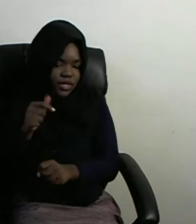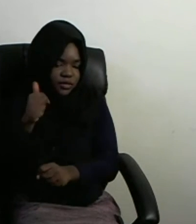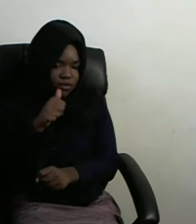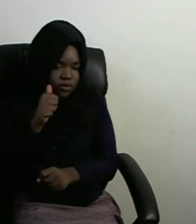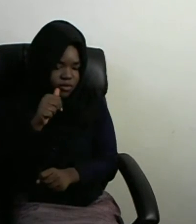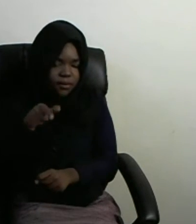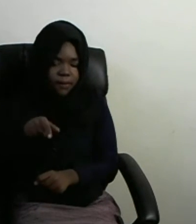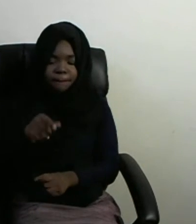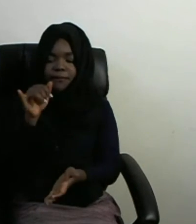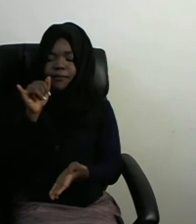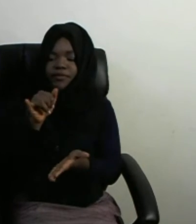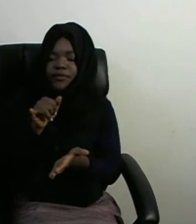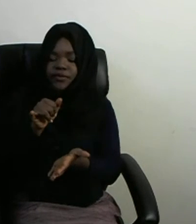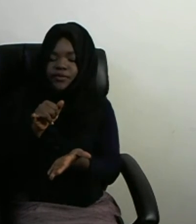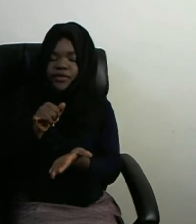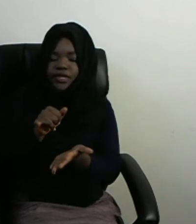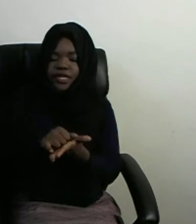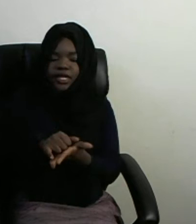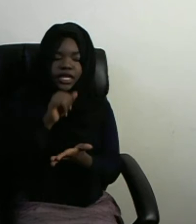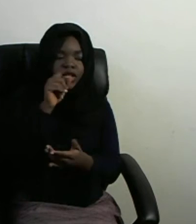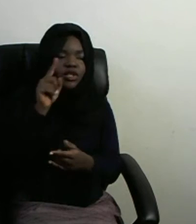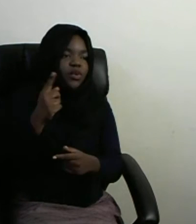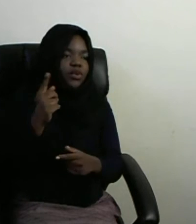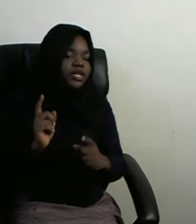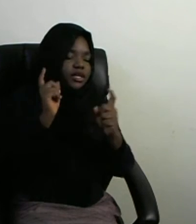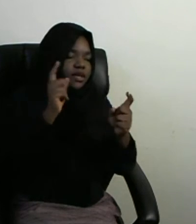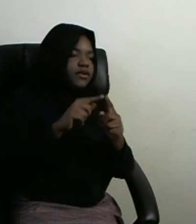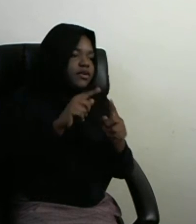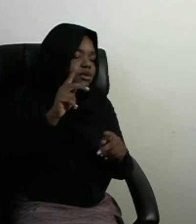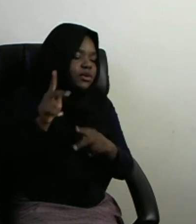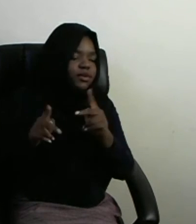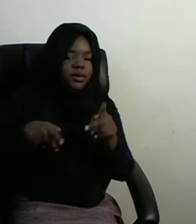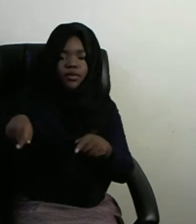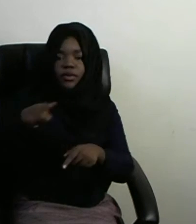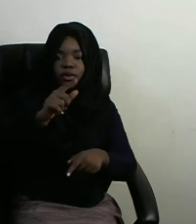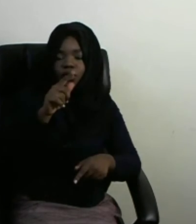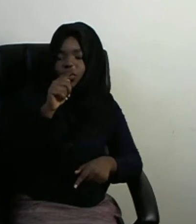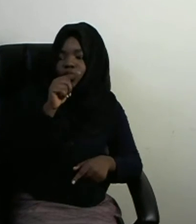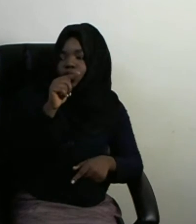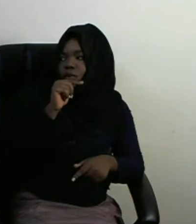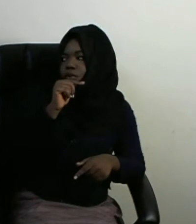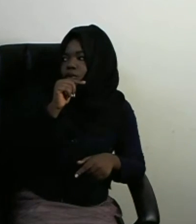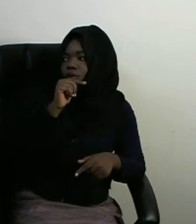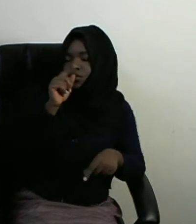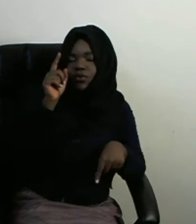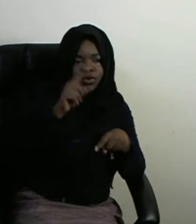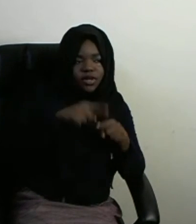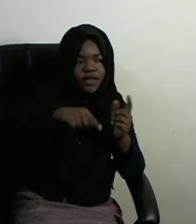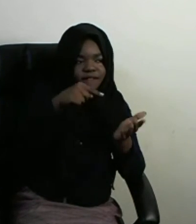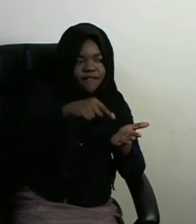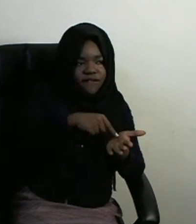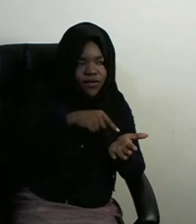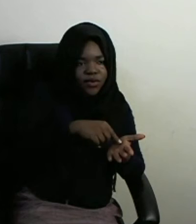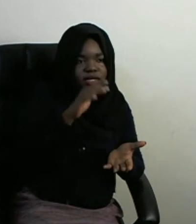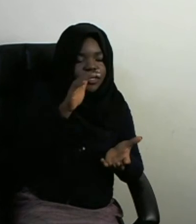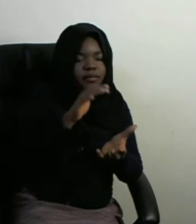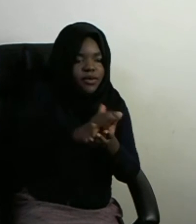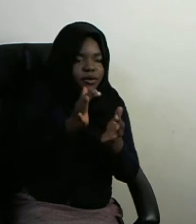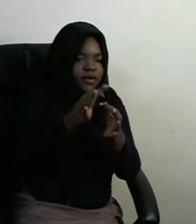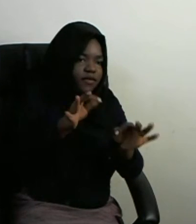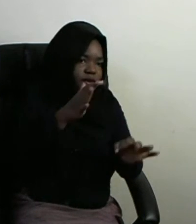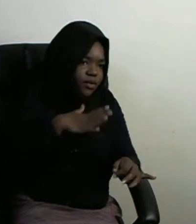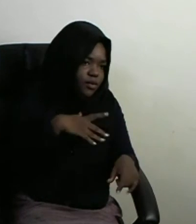girl, this license is only given to ones amongst you who could not afford marrying a